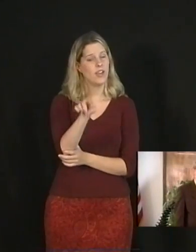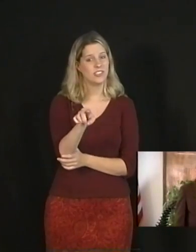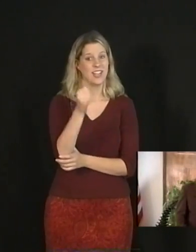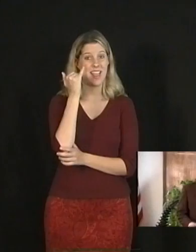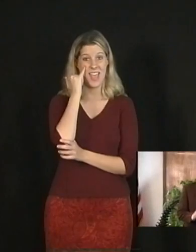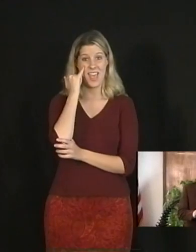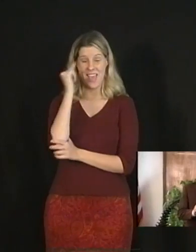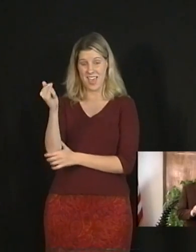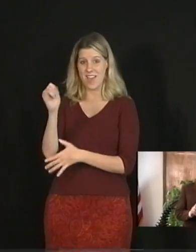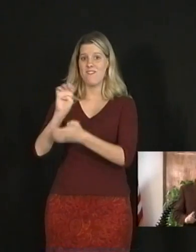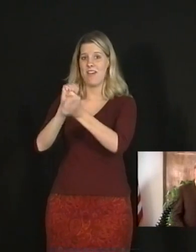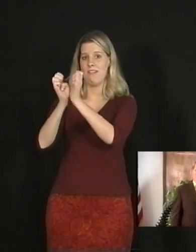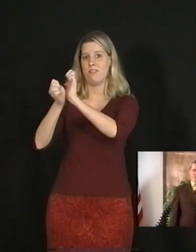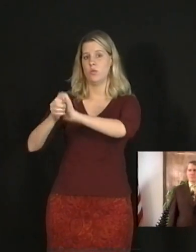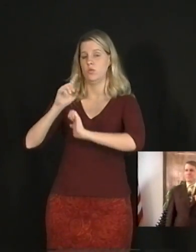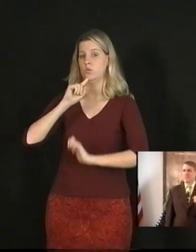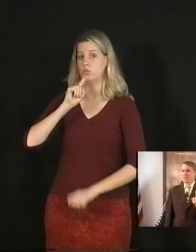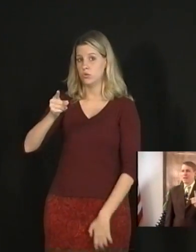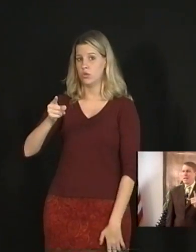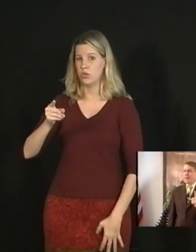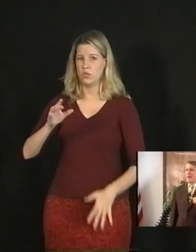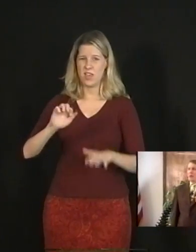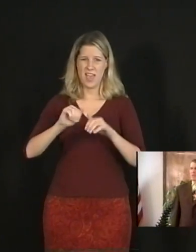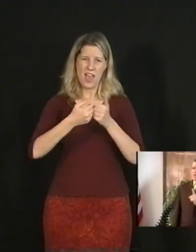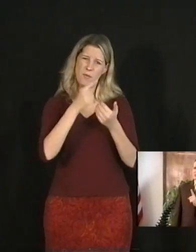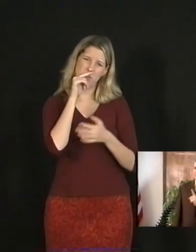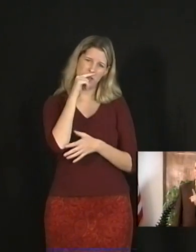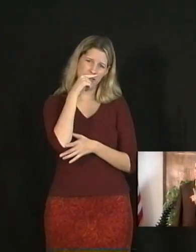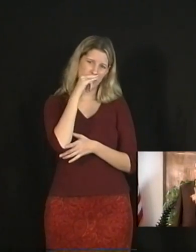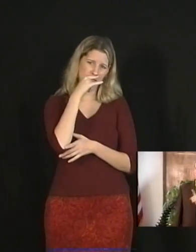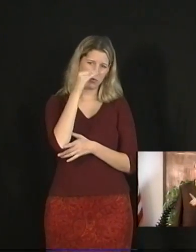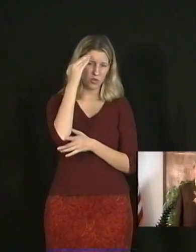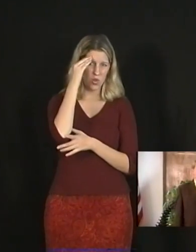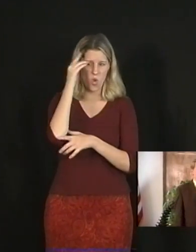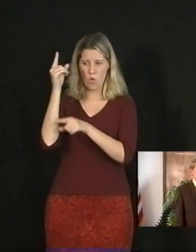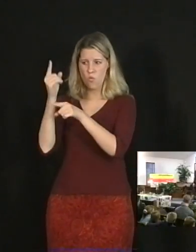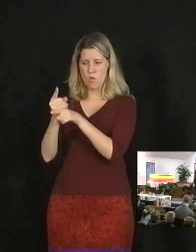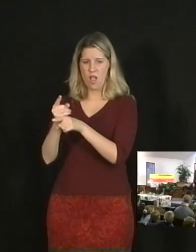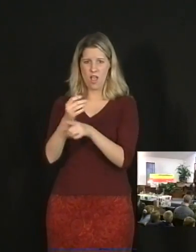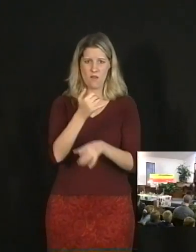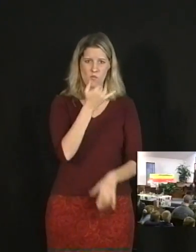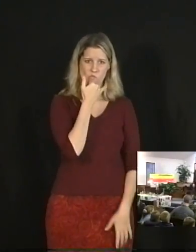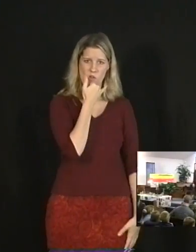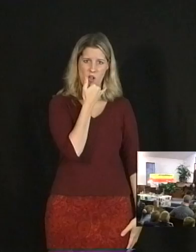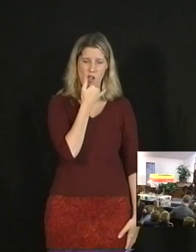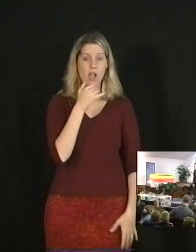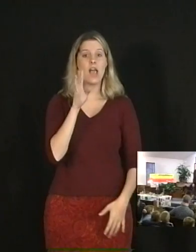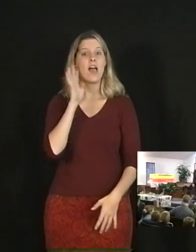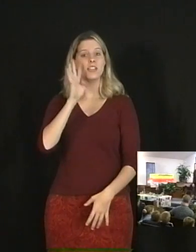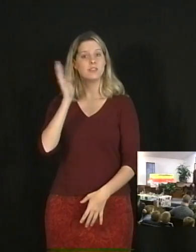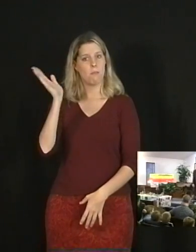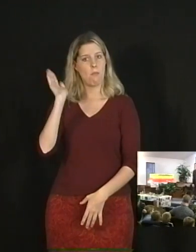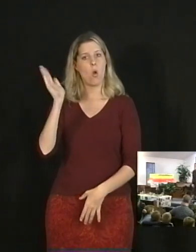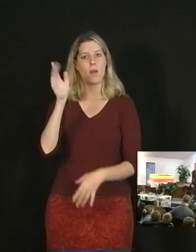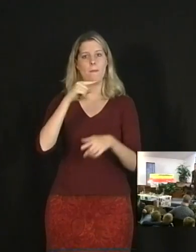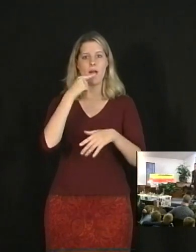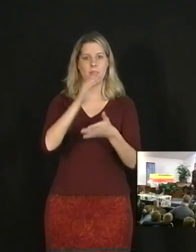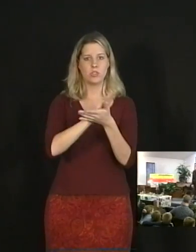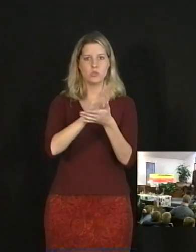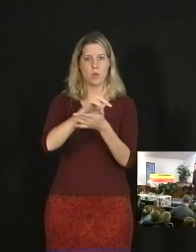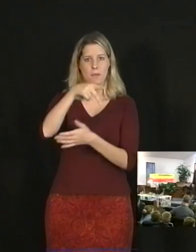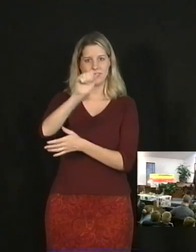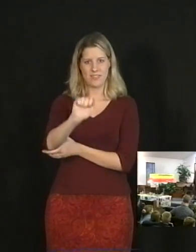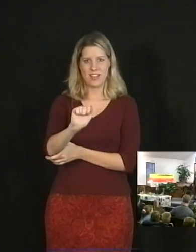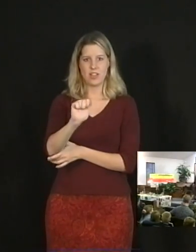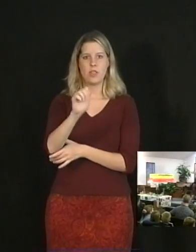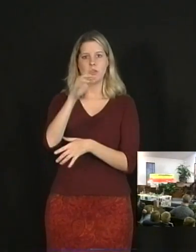Question: if evolution is true, how are the kids supposed to tell right from wrong? I spoke in a public school in Pennsylvania one